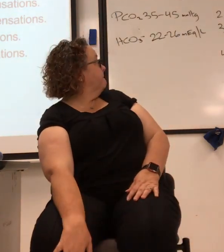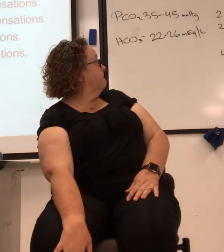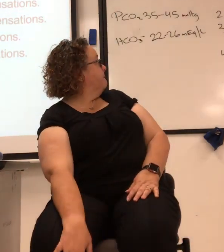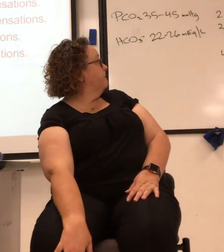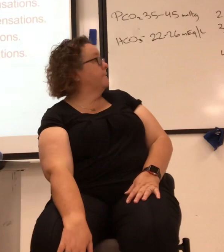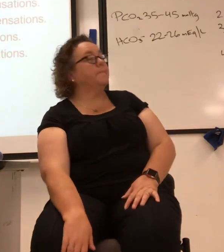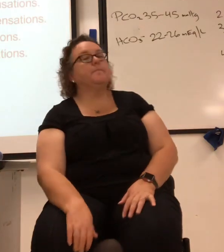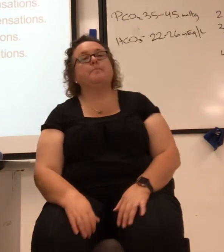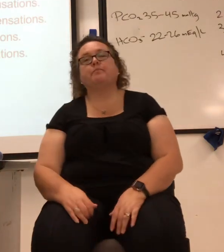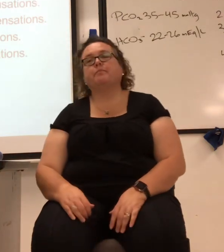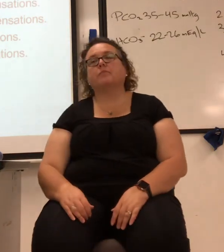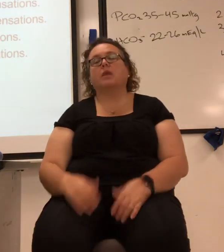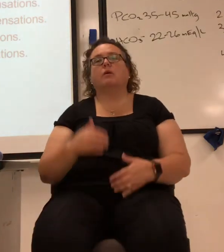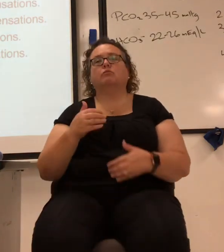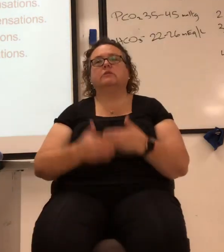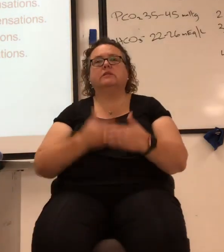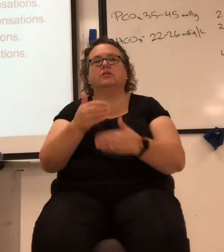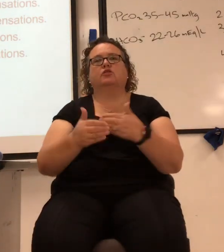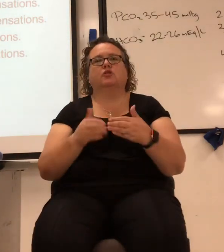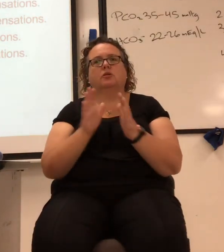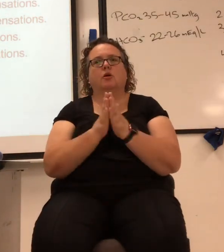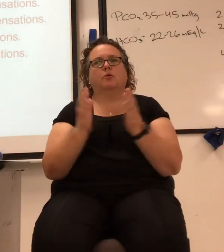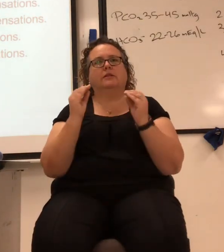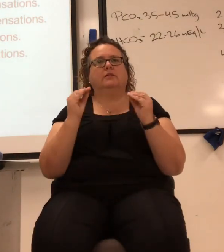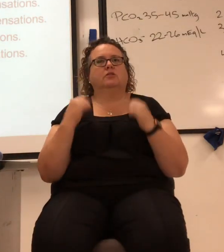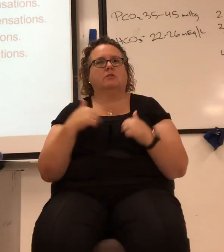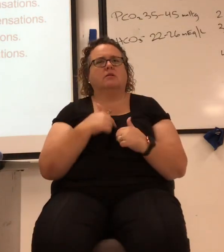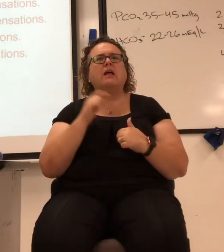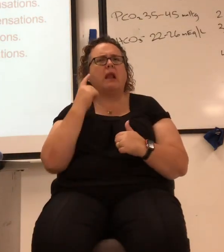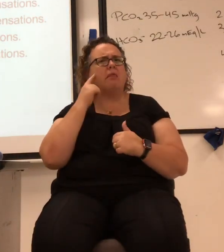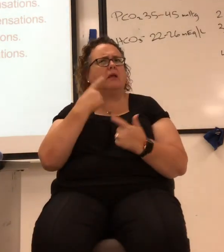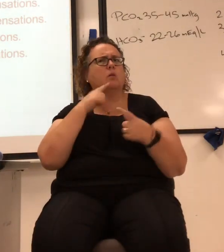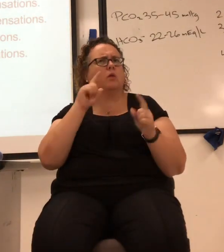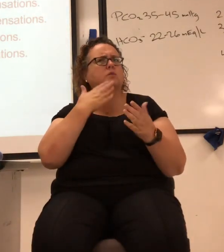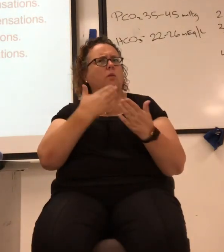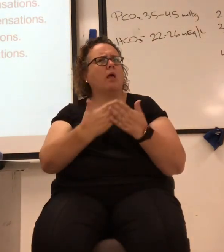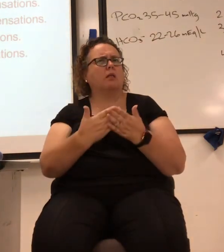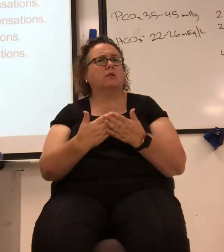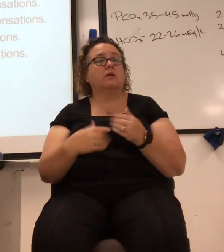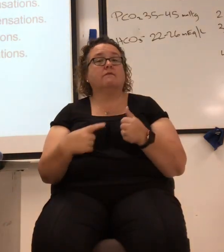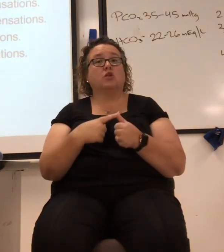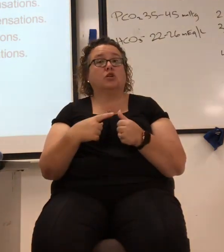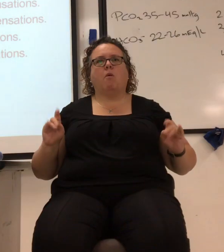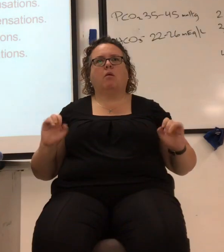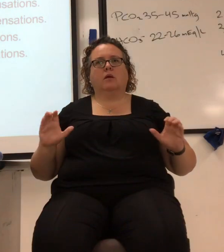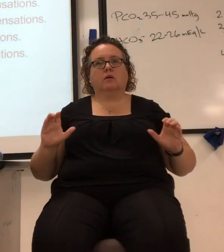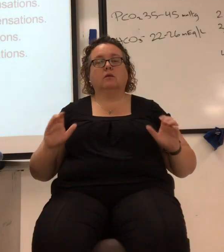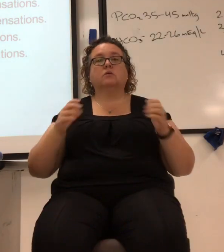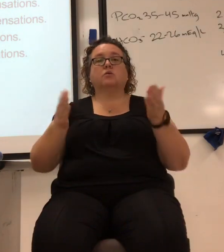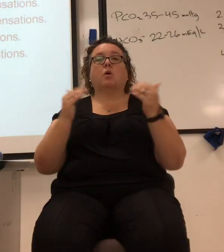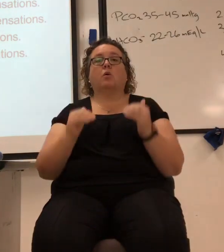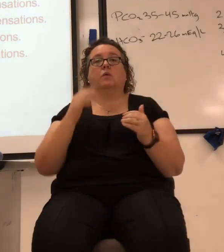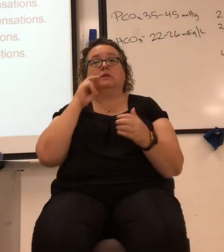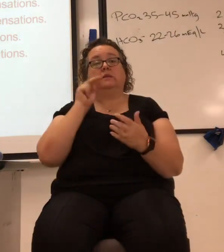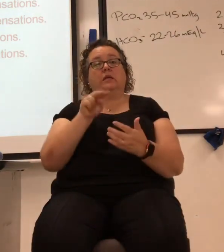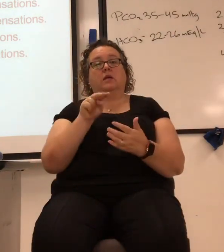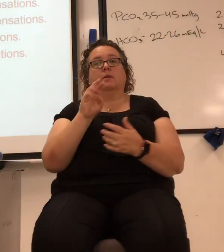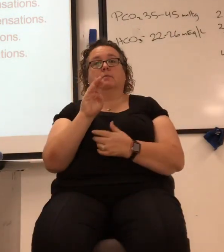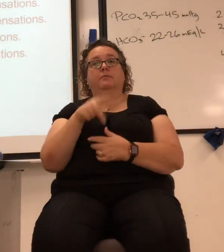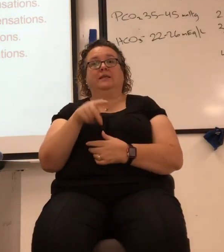Okay. So let's say, for example, let's call this 1, 2, 3, and save number 4